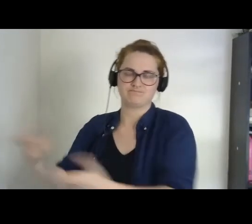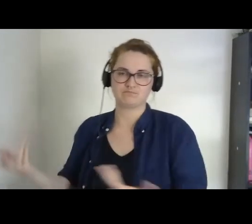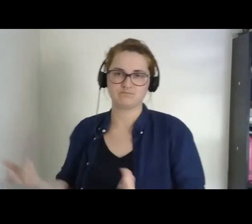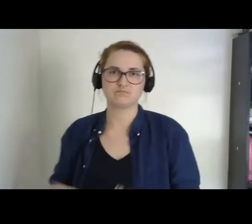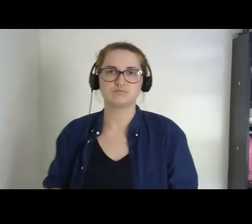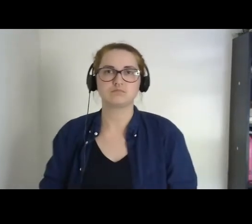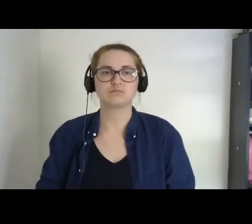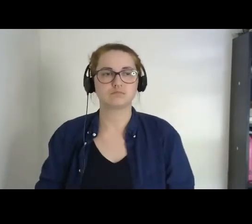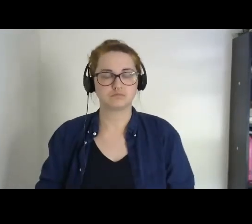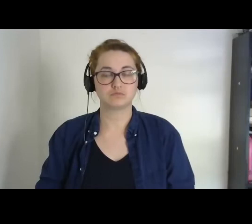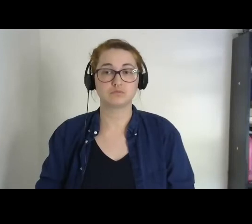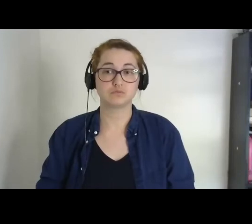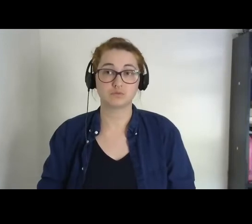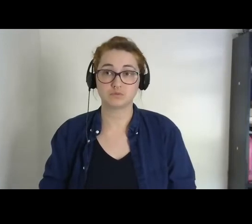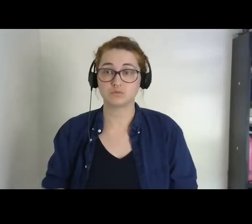the court